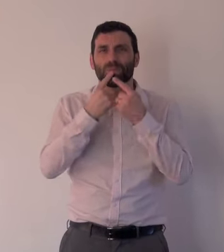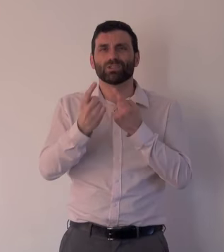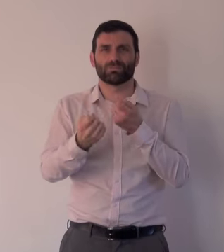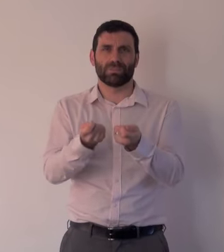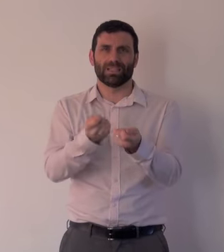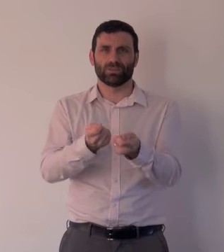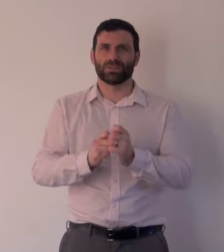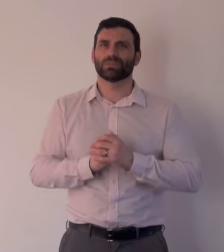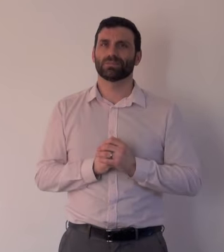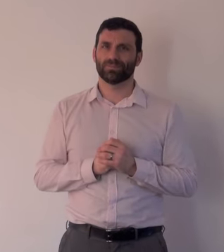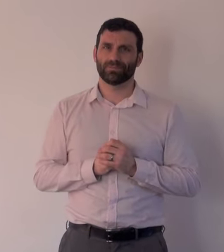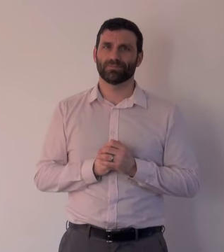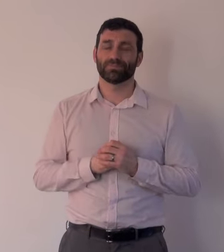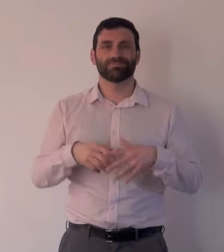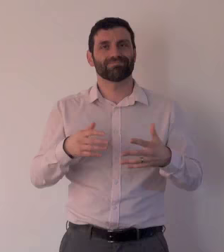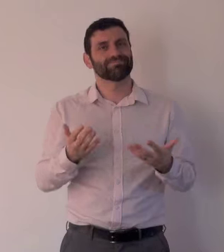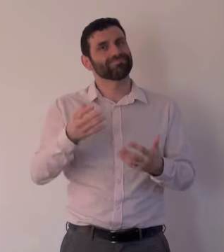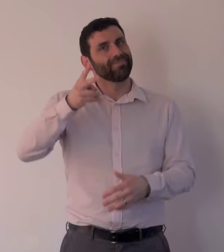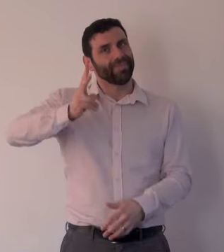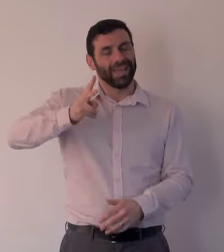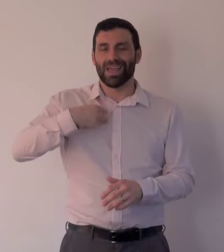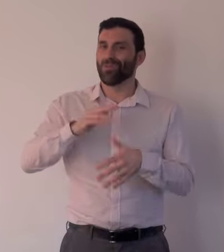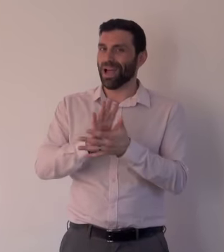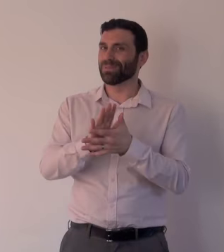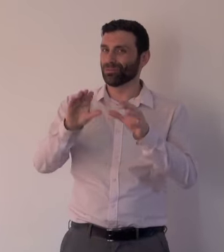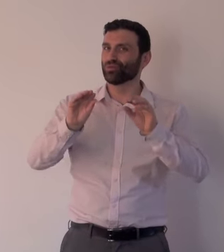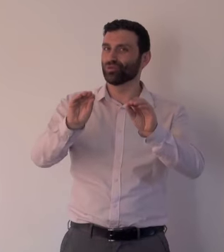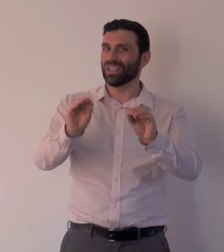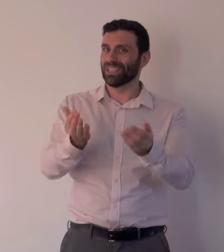need to be an expert. And again, we're happy to train you.